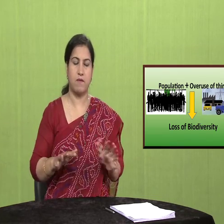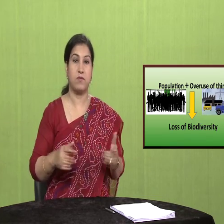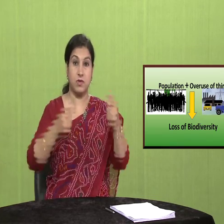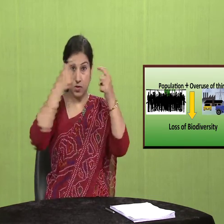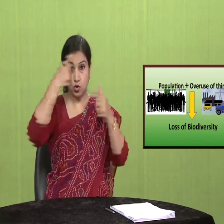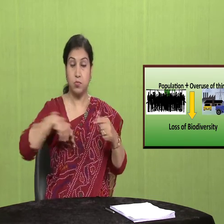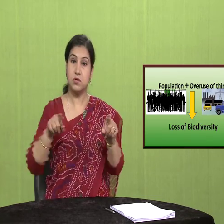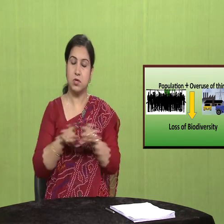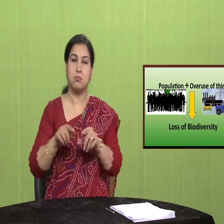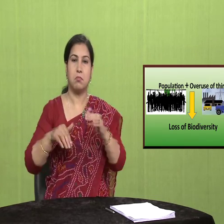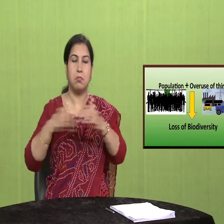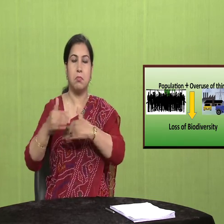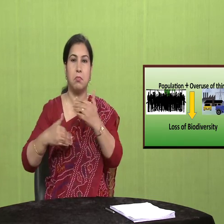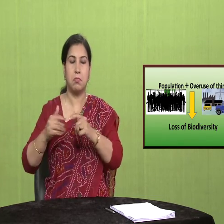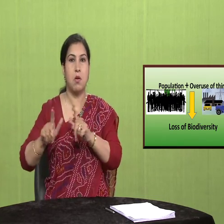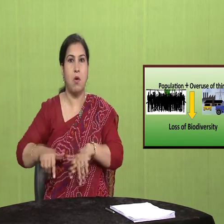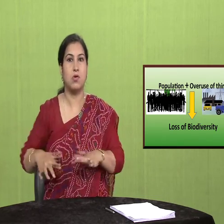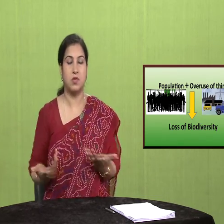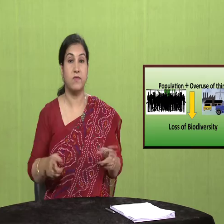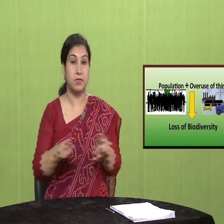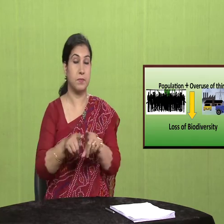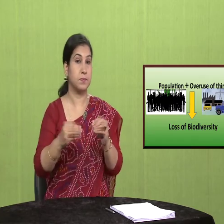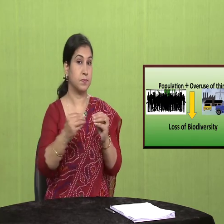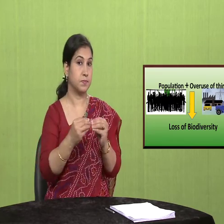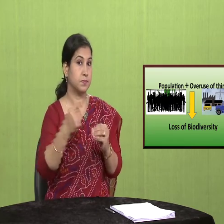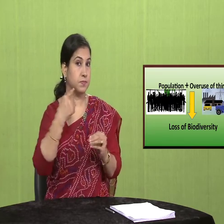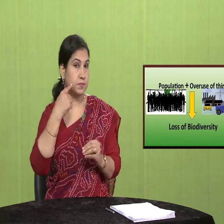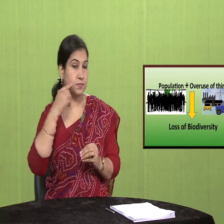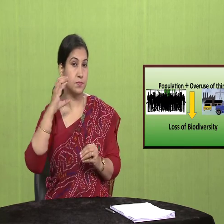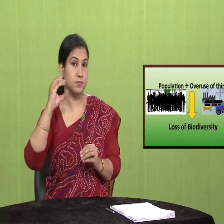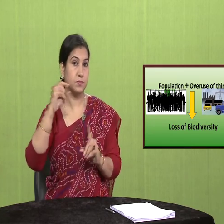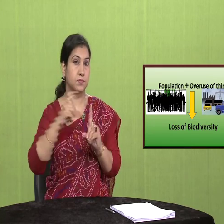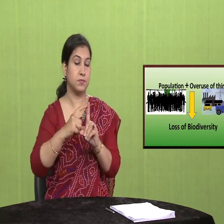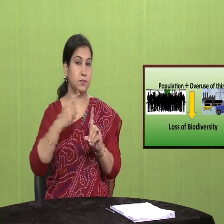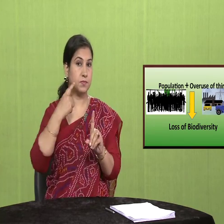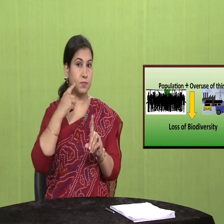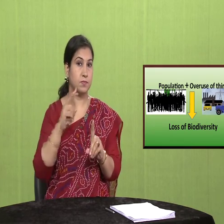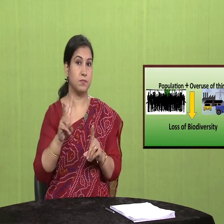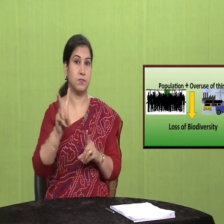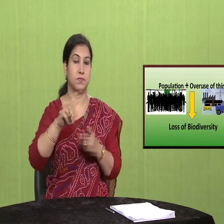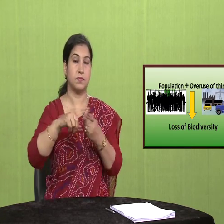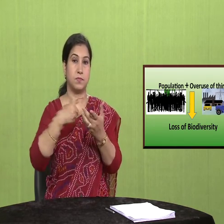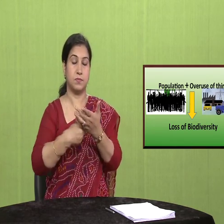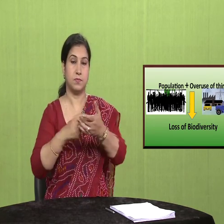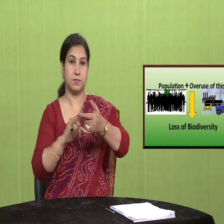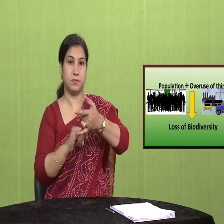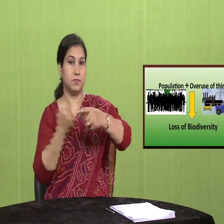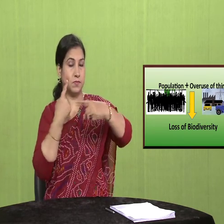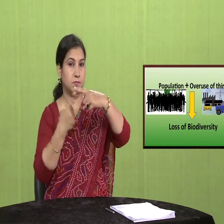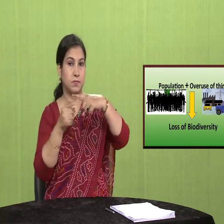The loss of biodiversity affects not only the physical environment but